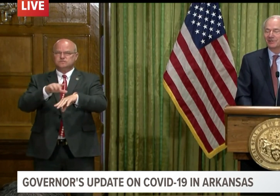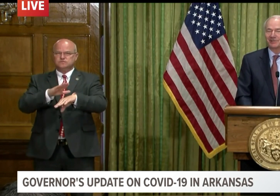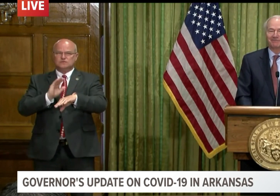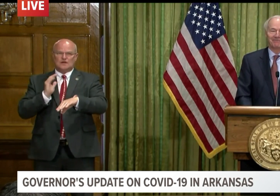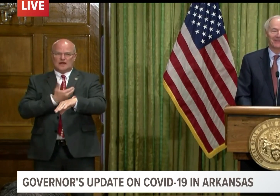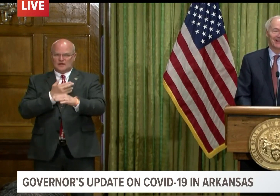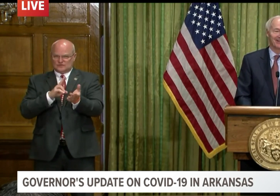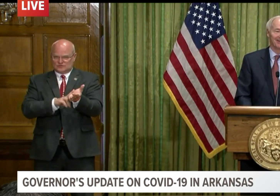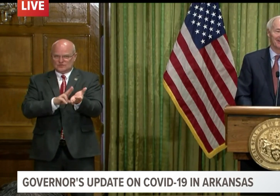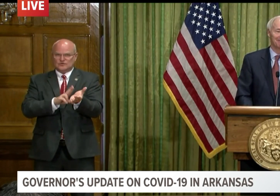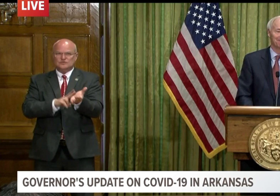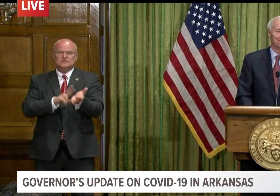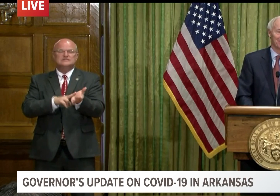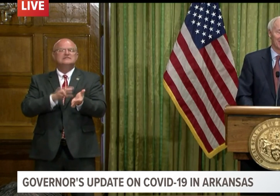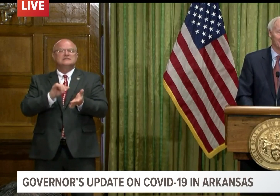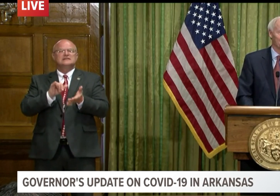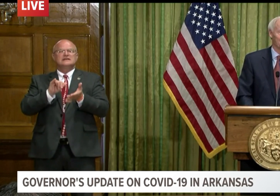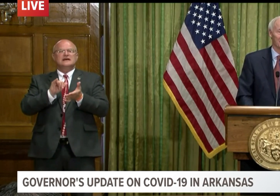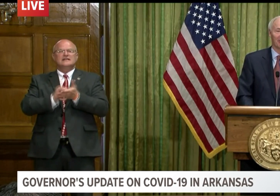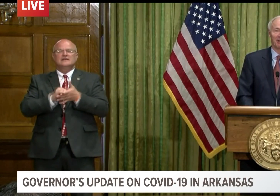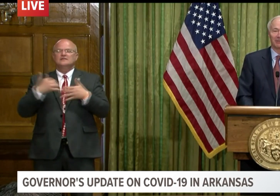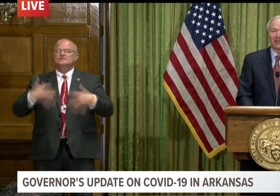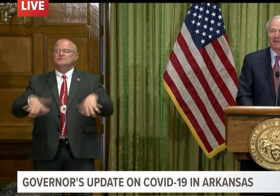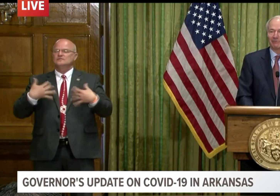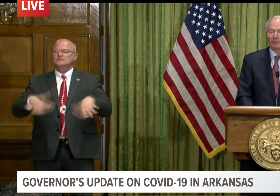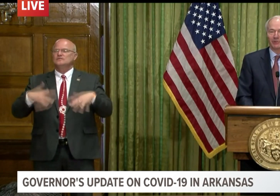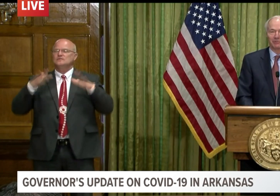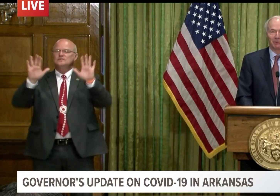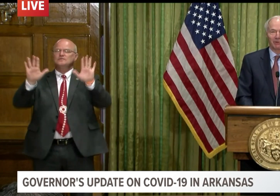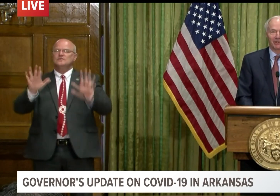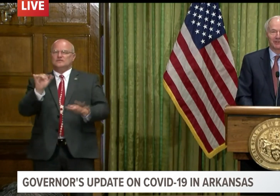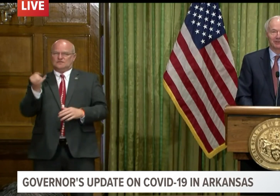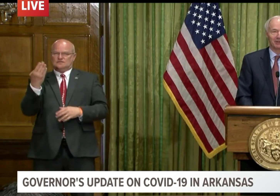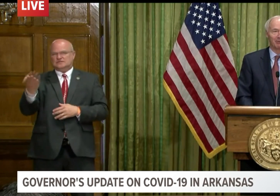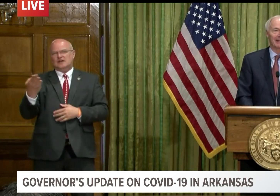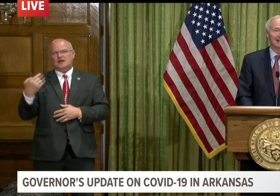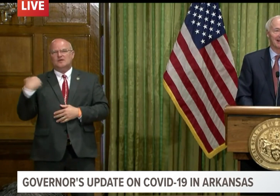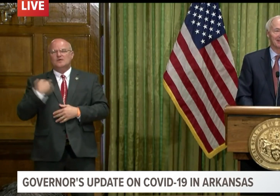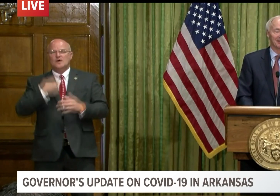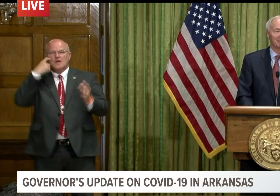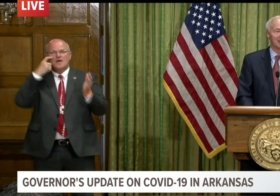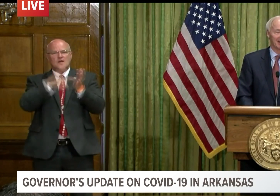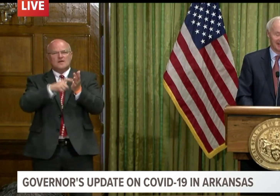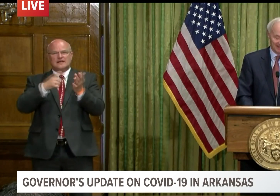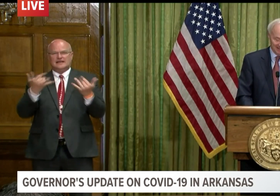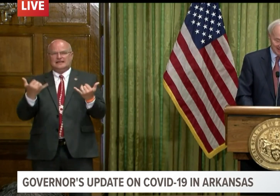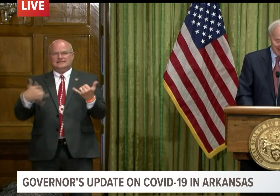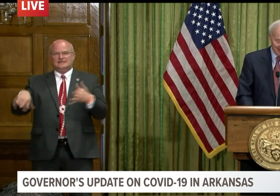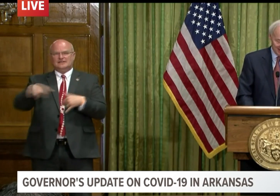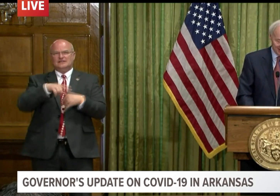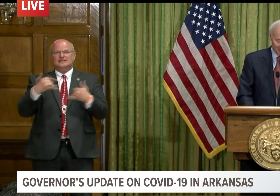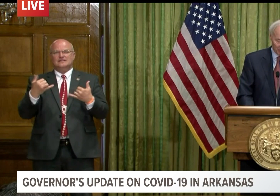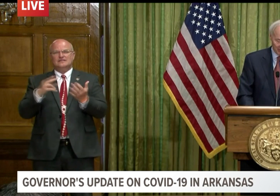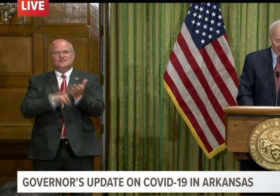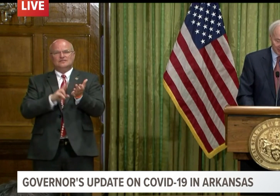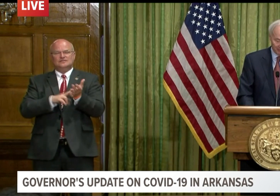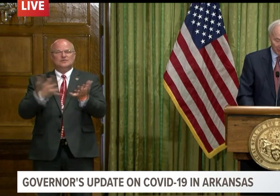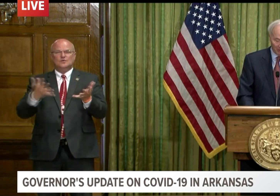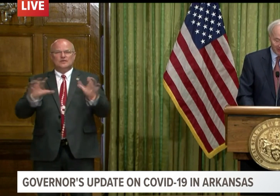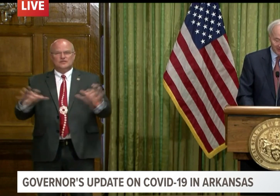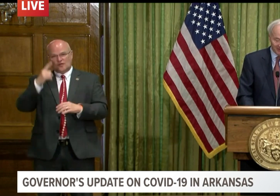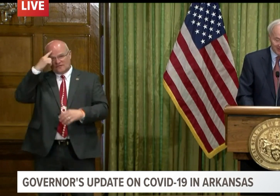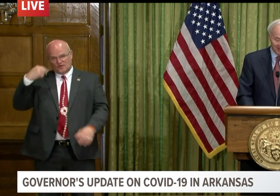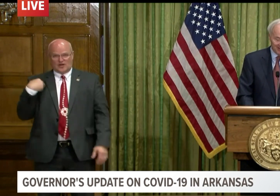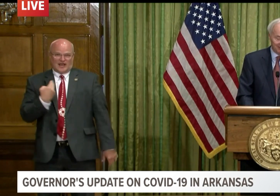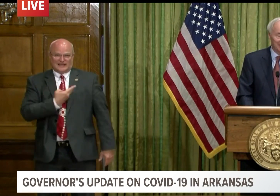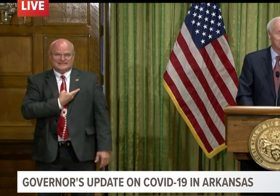our nurses that are doing such an incredible job for us. We wanted to recognize them today and what they do